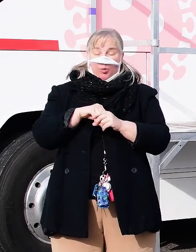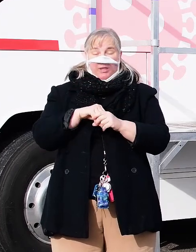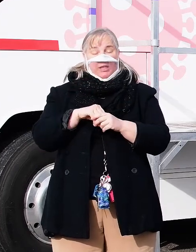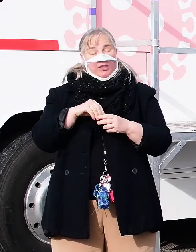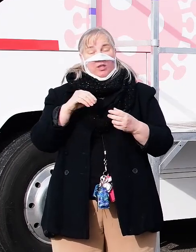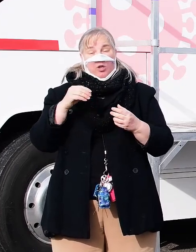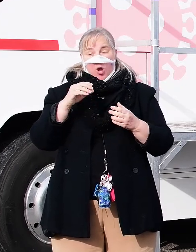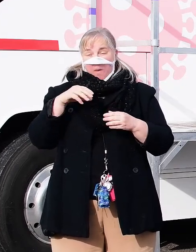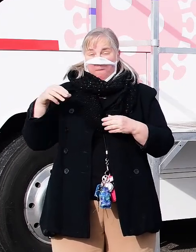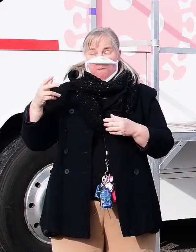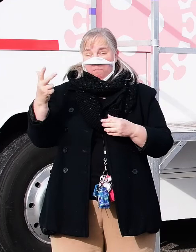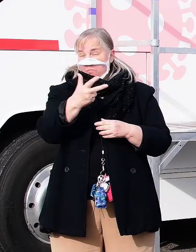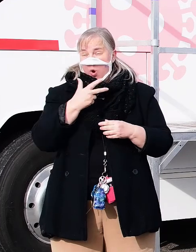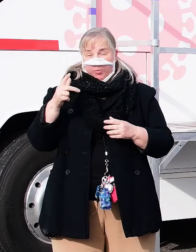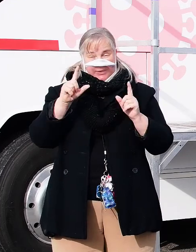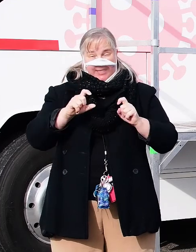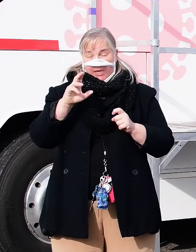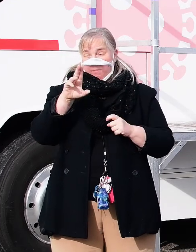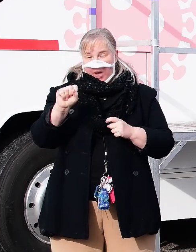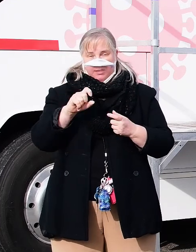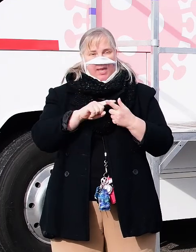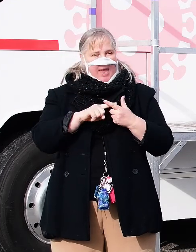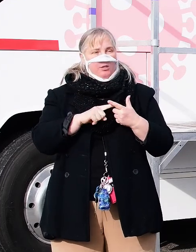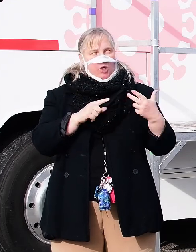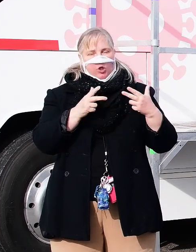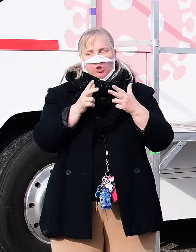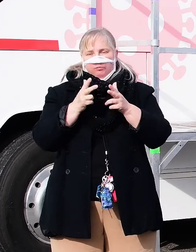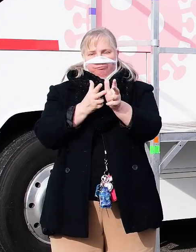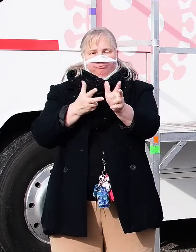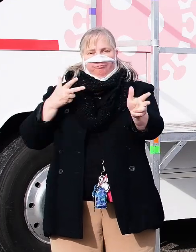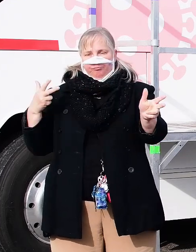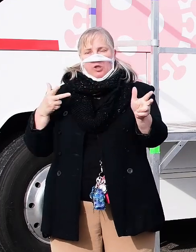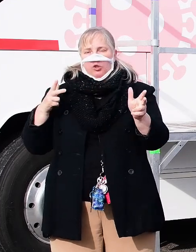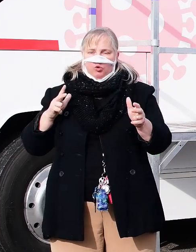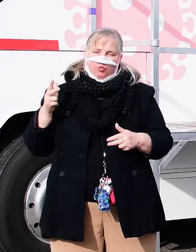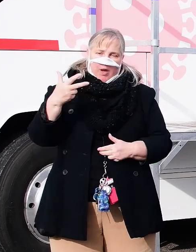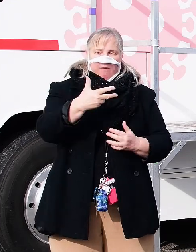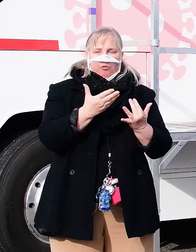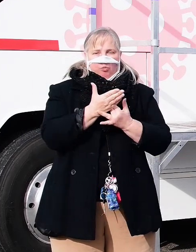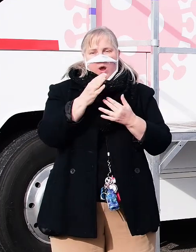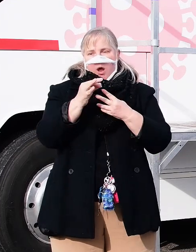a drive-through option, which you can see is being used already today.